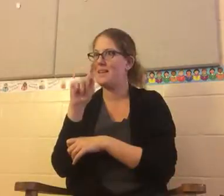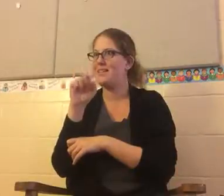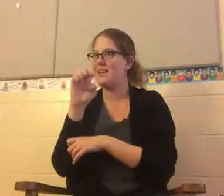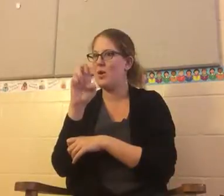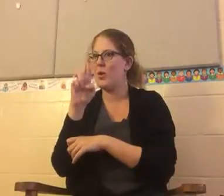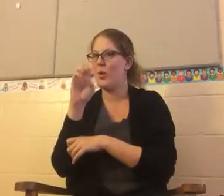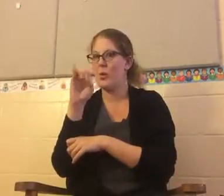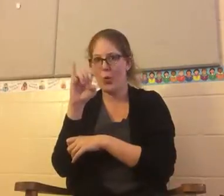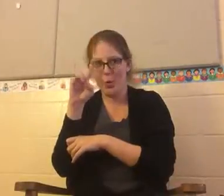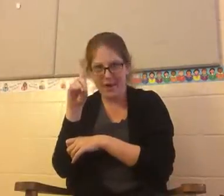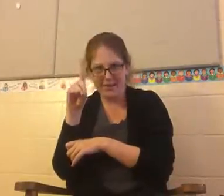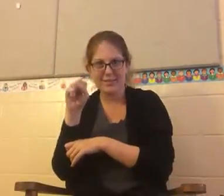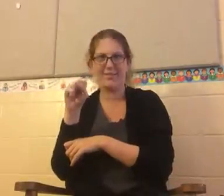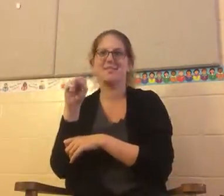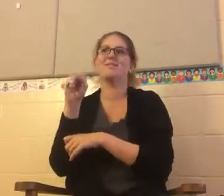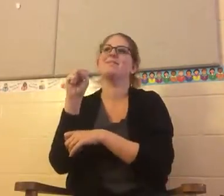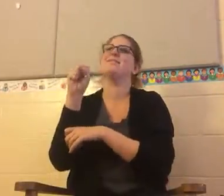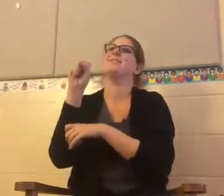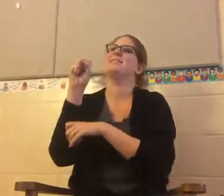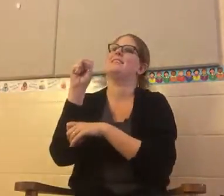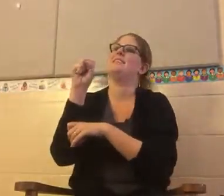Meteoroids. Yeah.